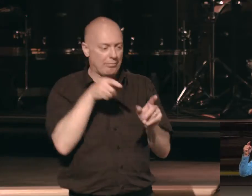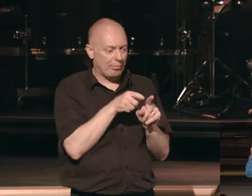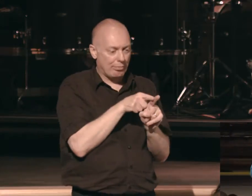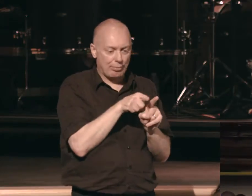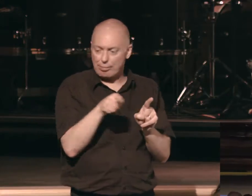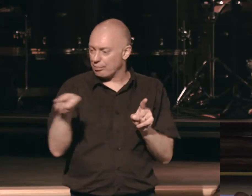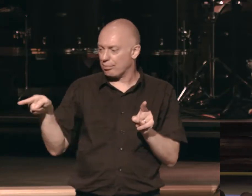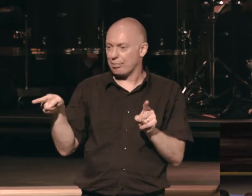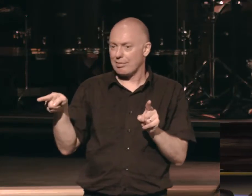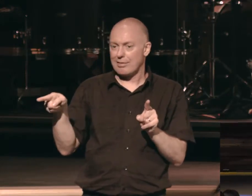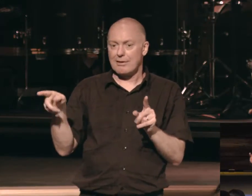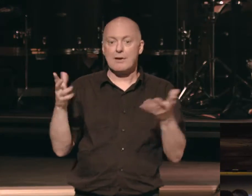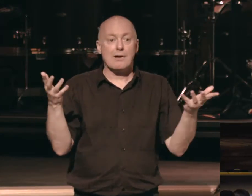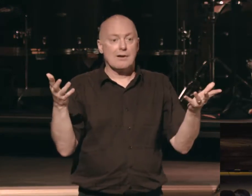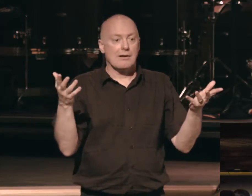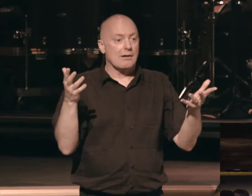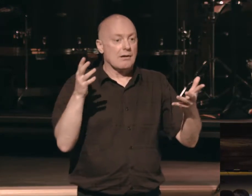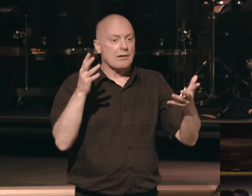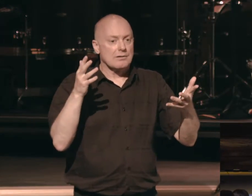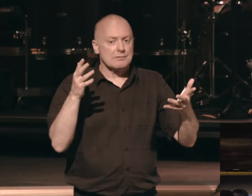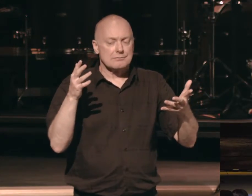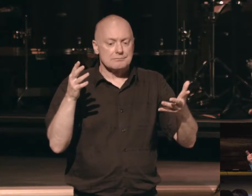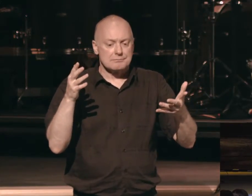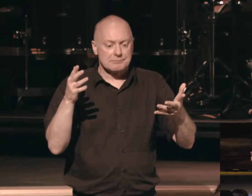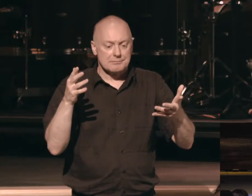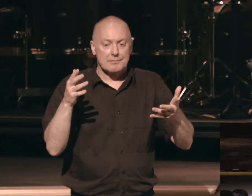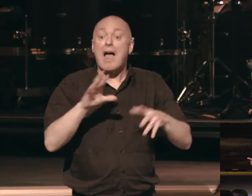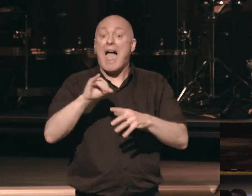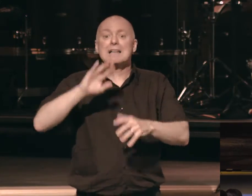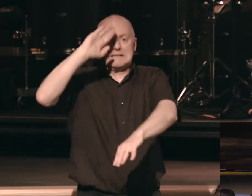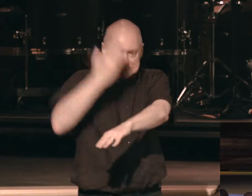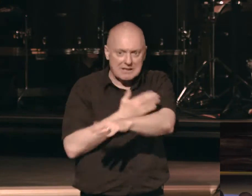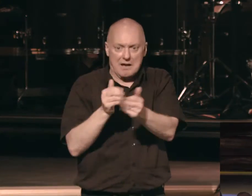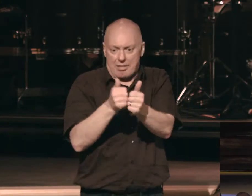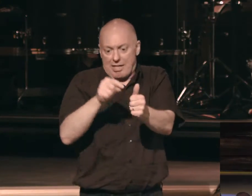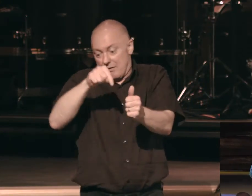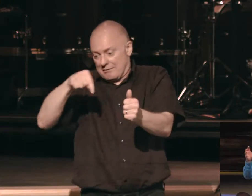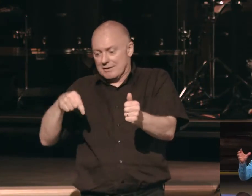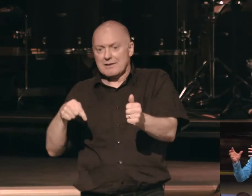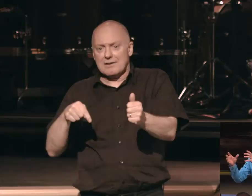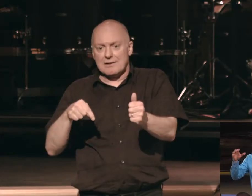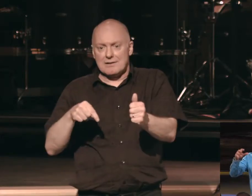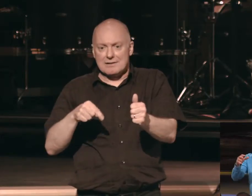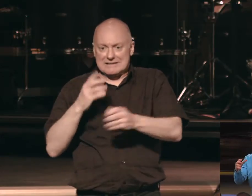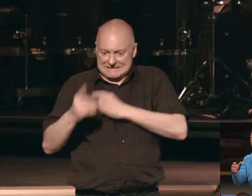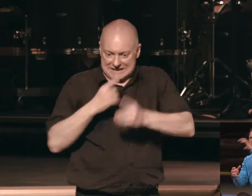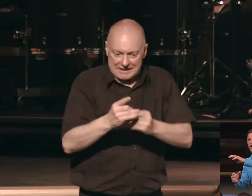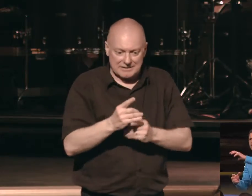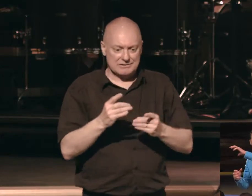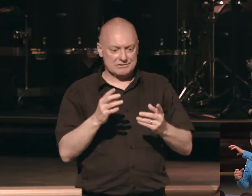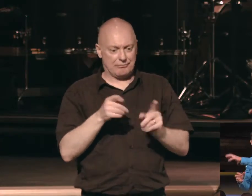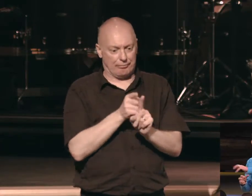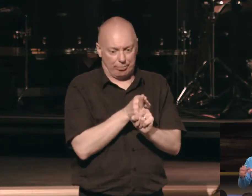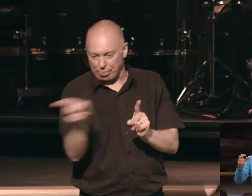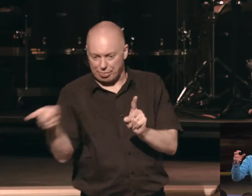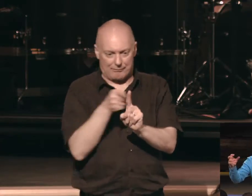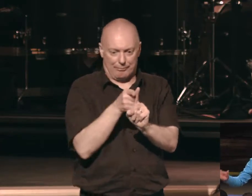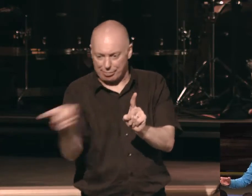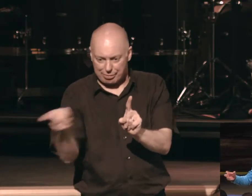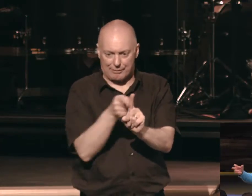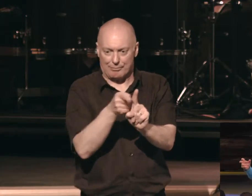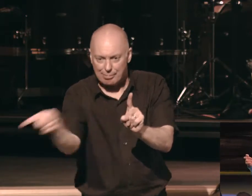downhill, and everyone after him, including who followed his son and Rehoboam, and everyone else after every king was like one